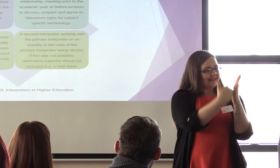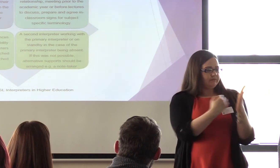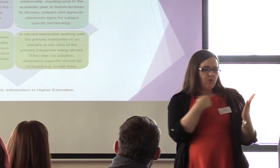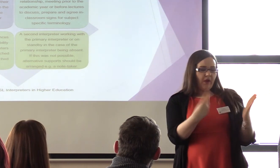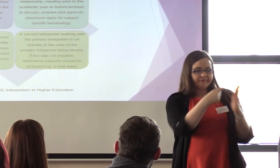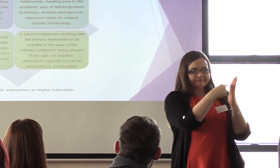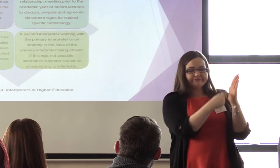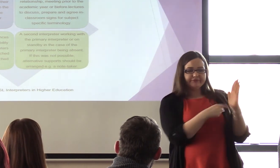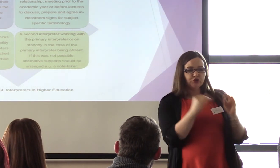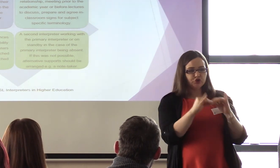on.